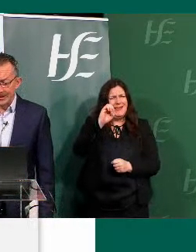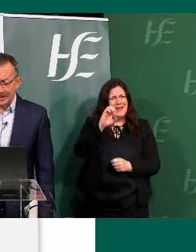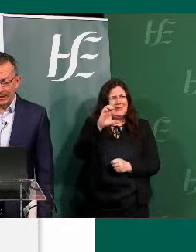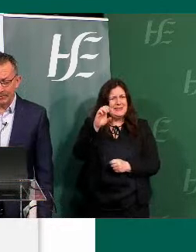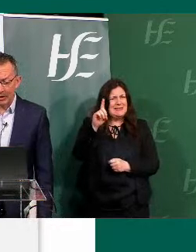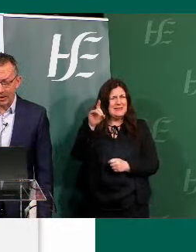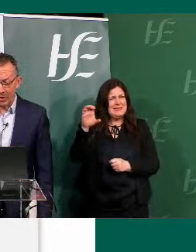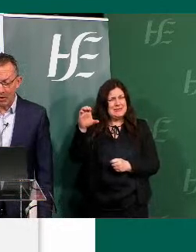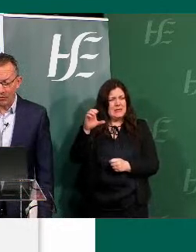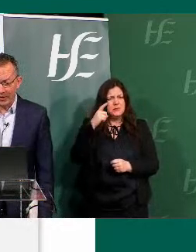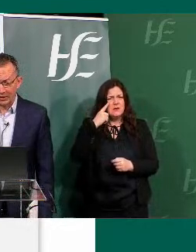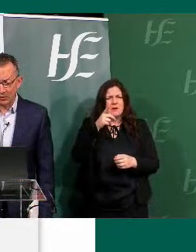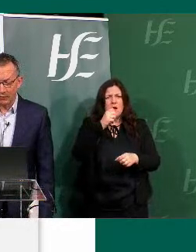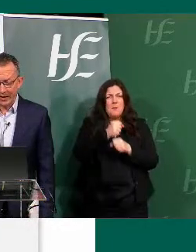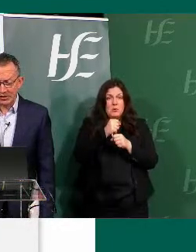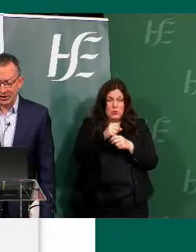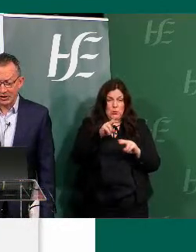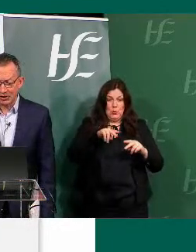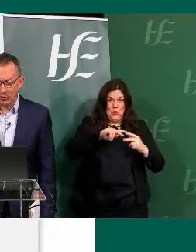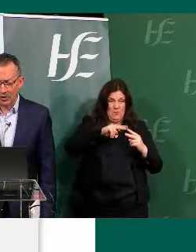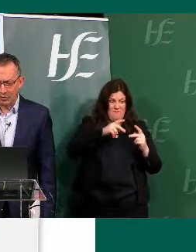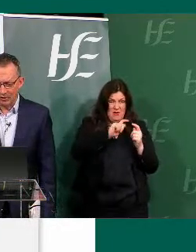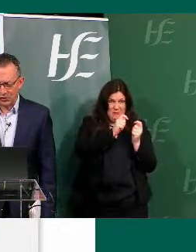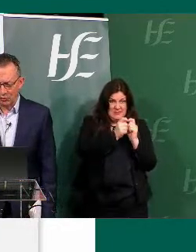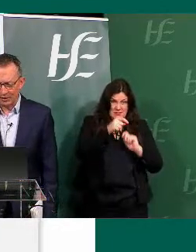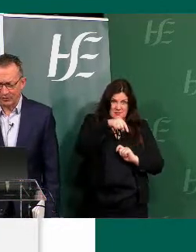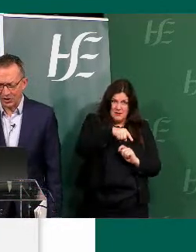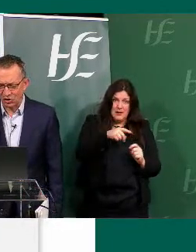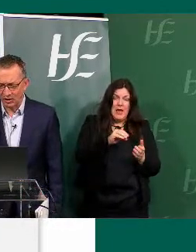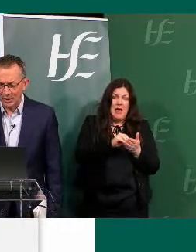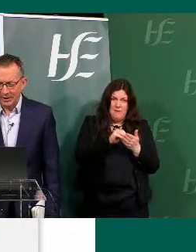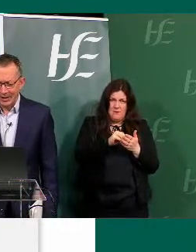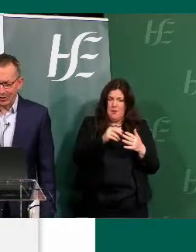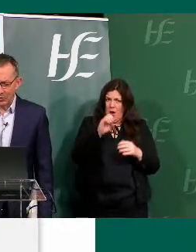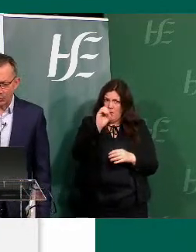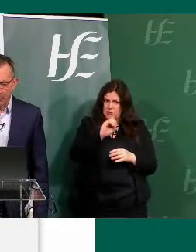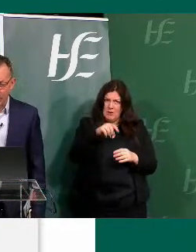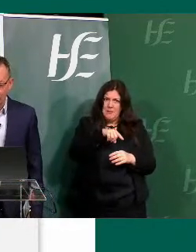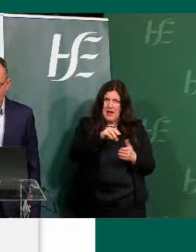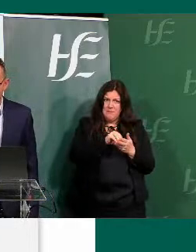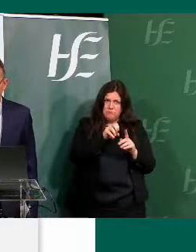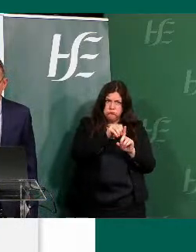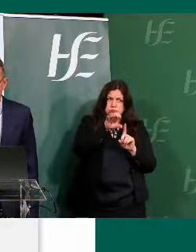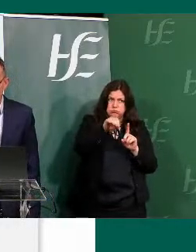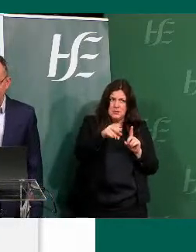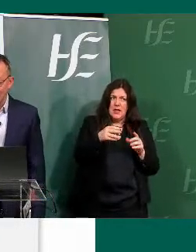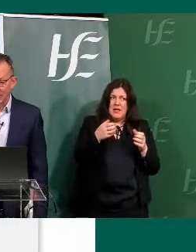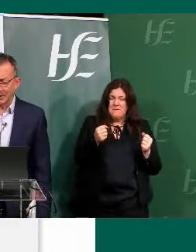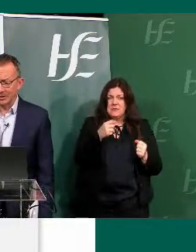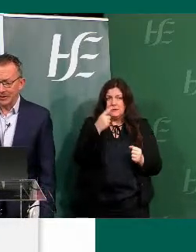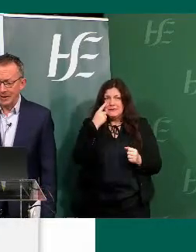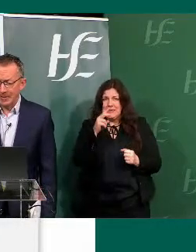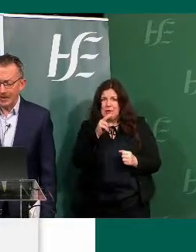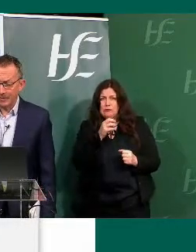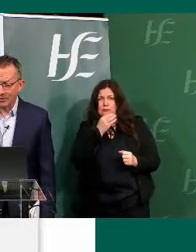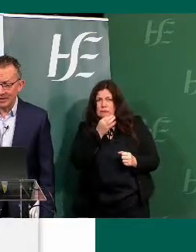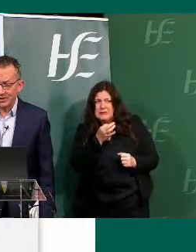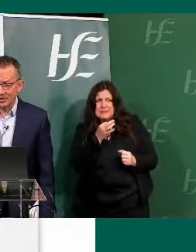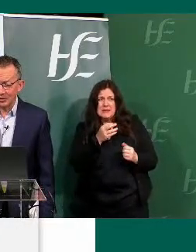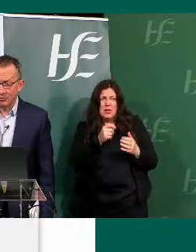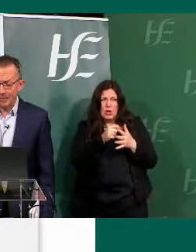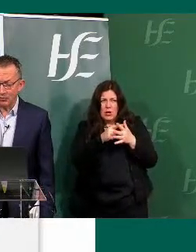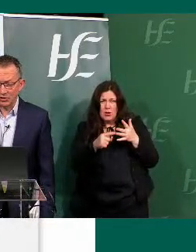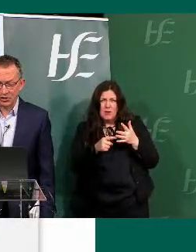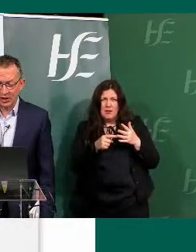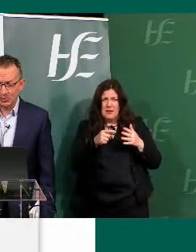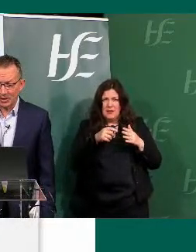it? How effective are vaccines? What are the risks for reinfection and other properties of the variant? And their